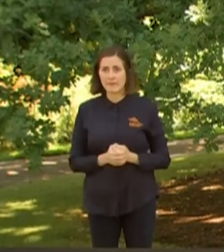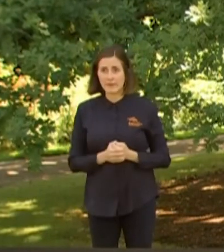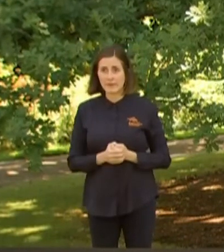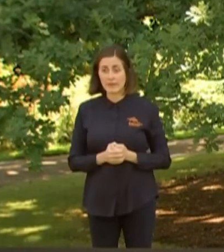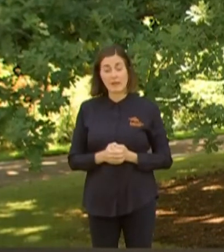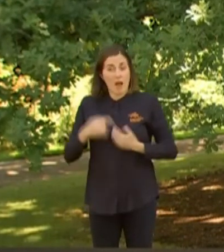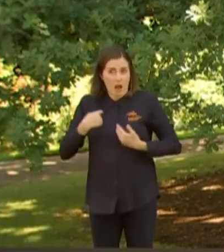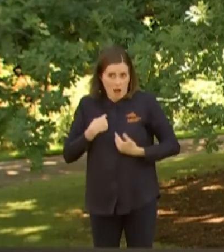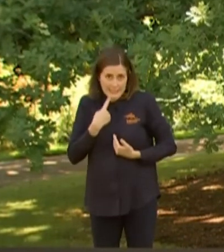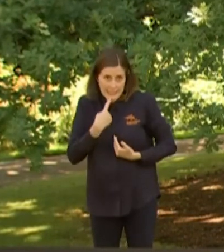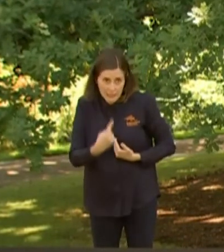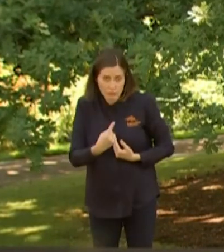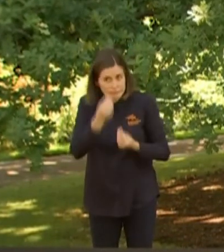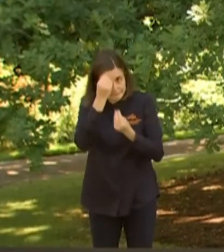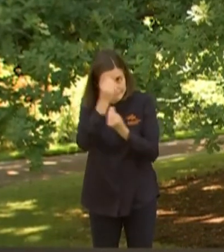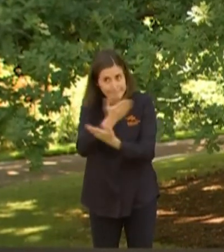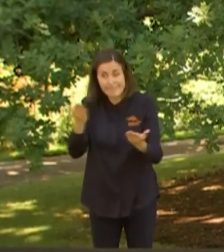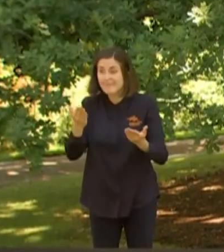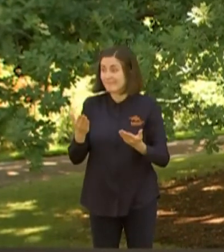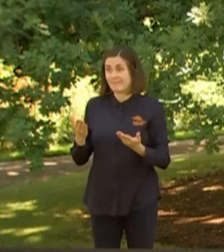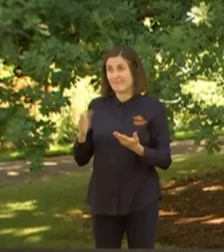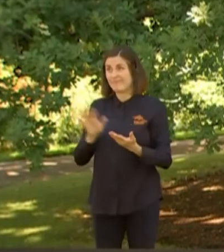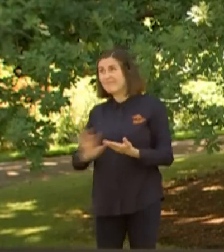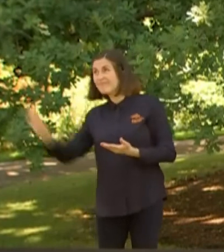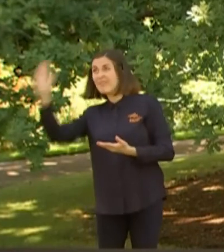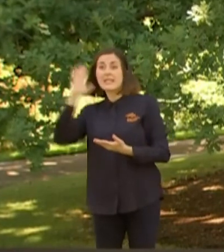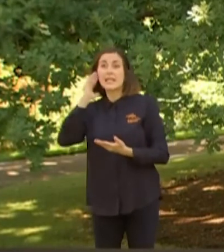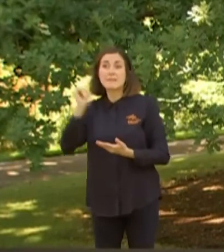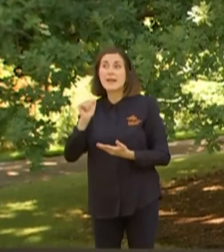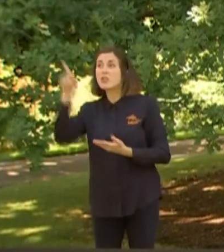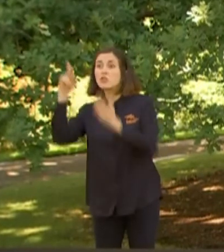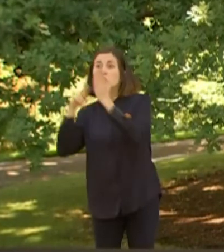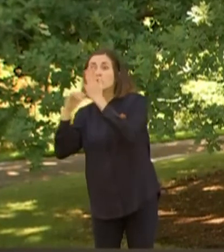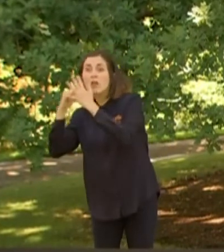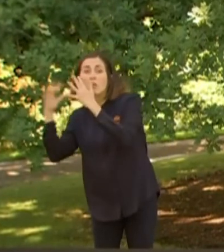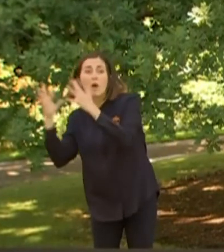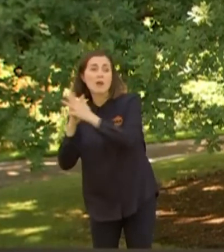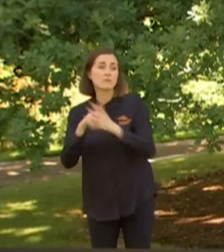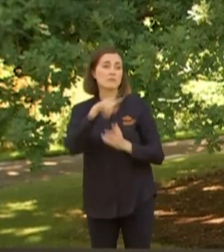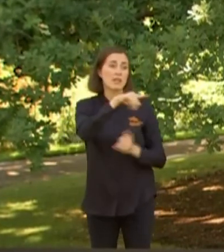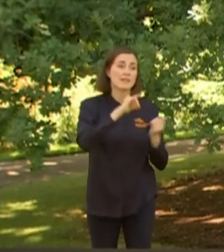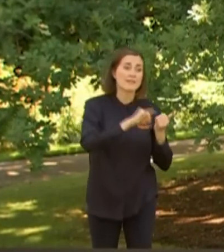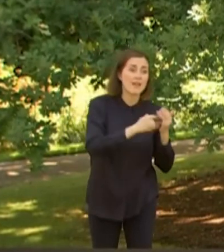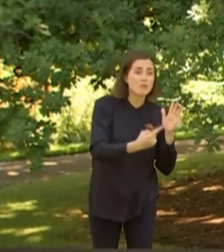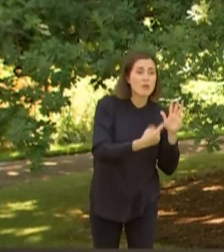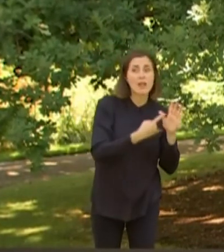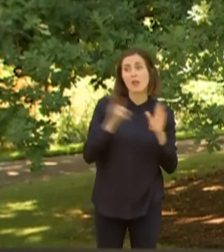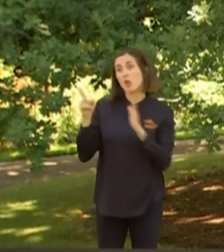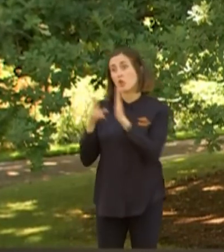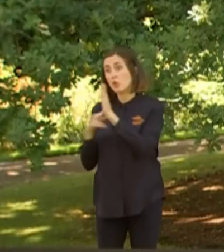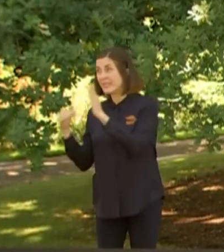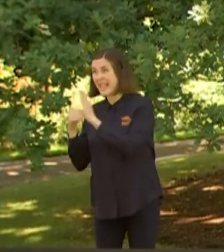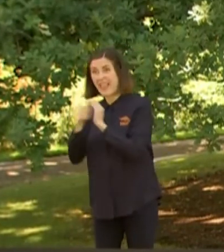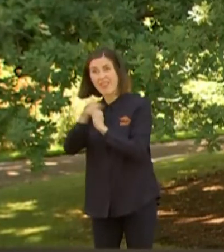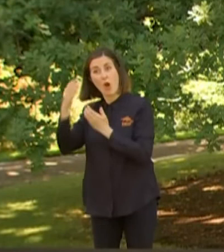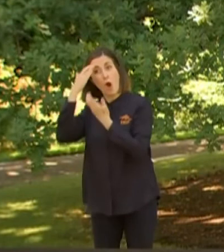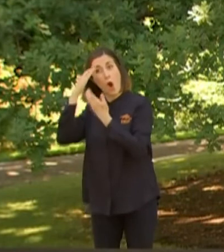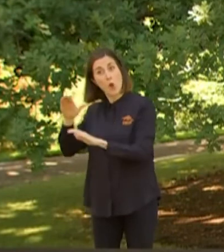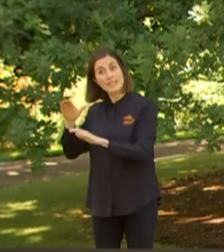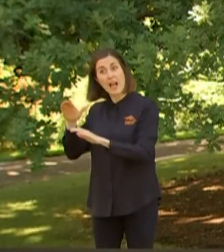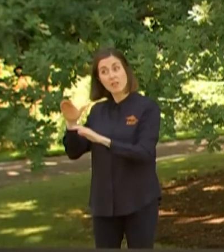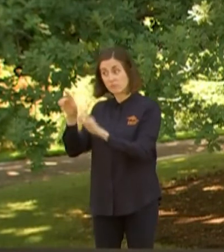as we've seen, whether it be in Adelaide or in Sydney, or indeed in New Zealand. You can't make it zero risk. There will